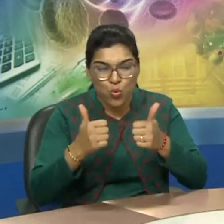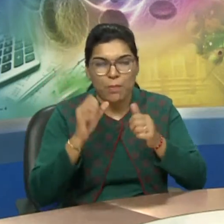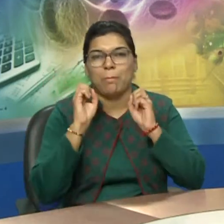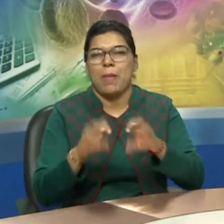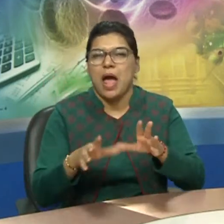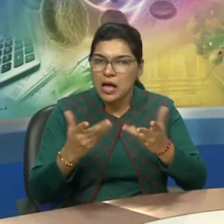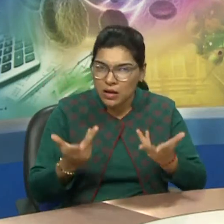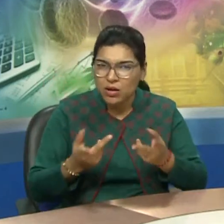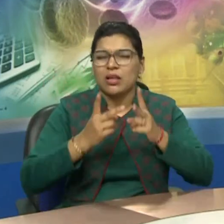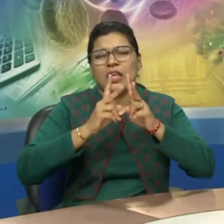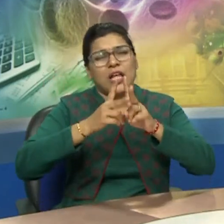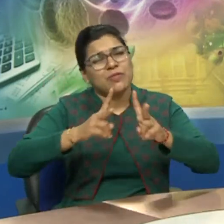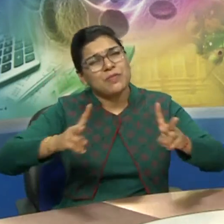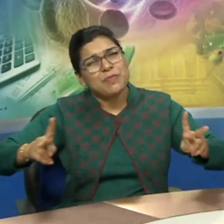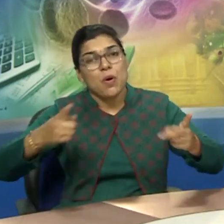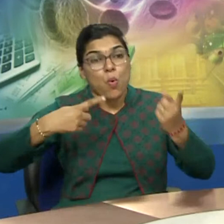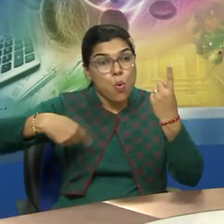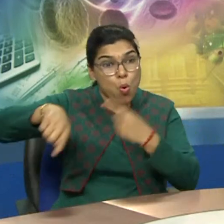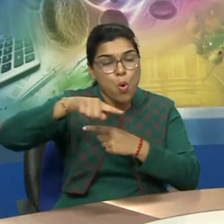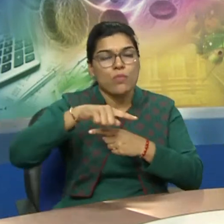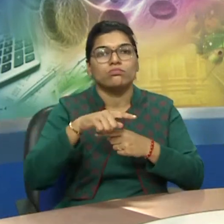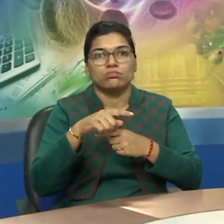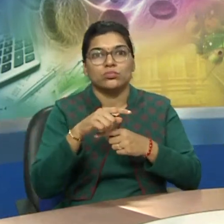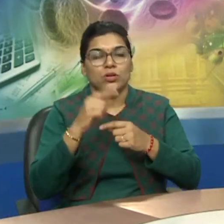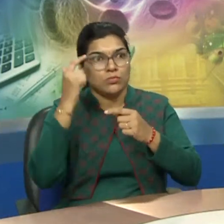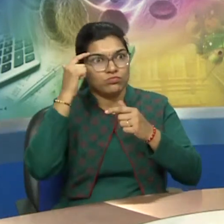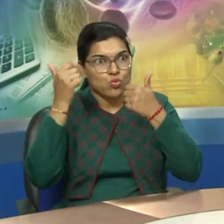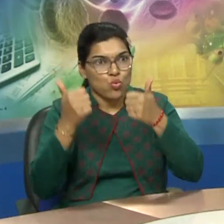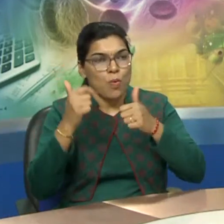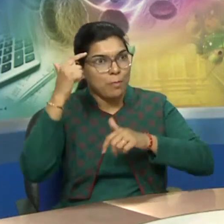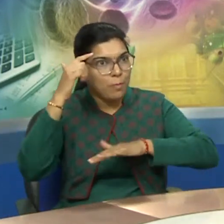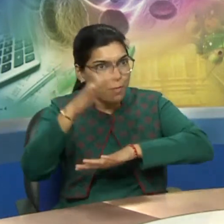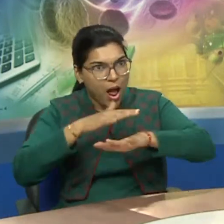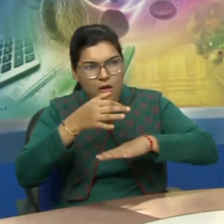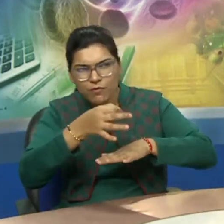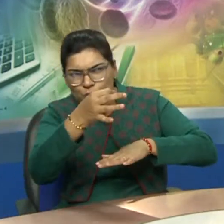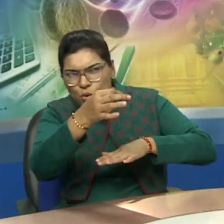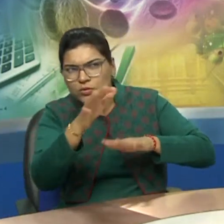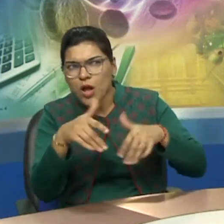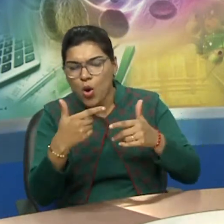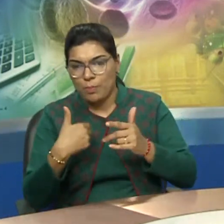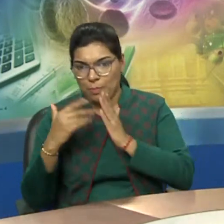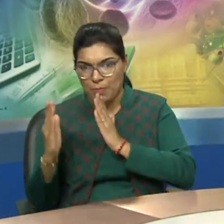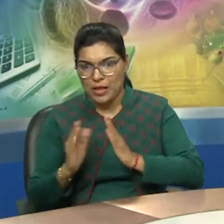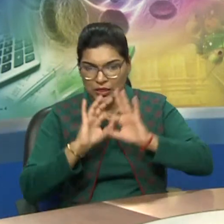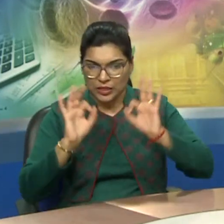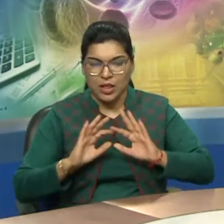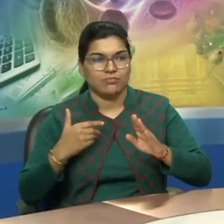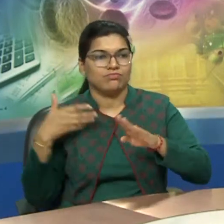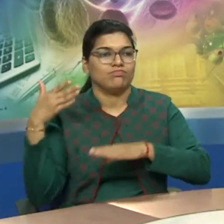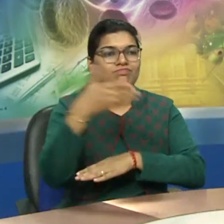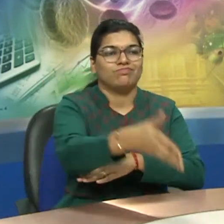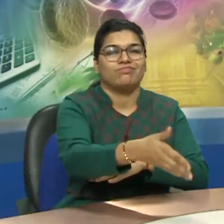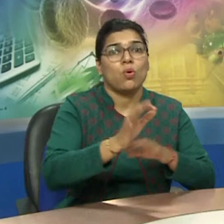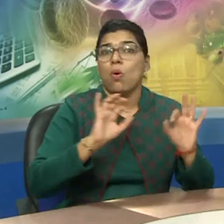before the time we start preparing, so that can lead to the disorganized, structured,